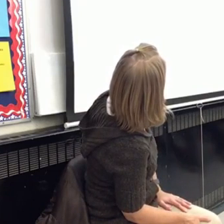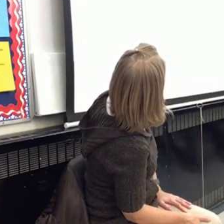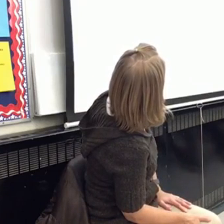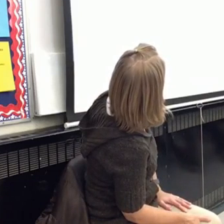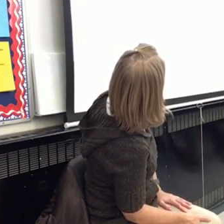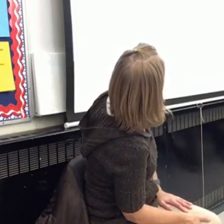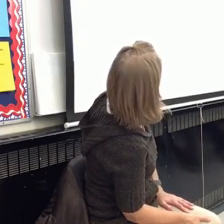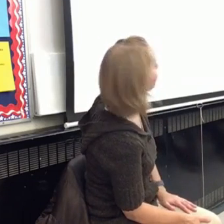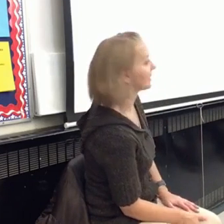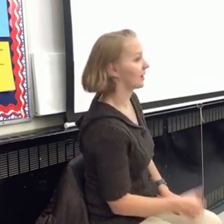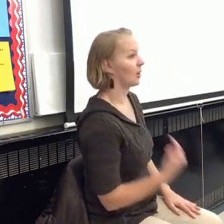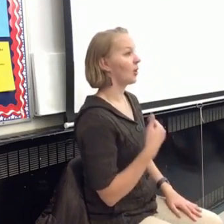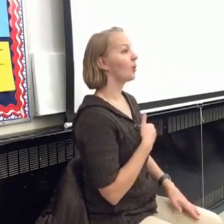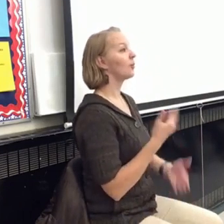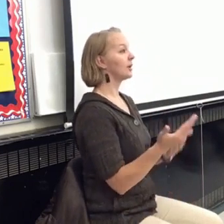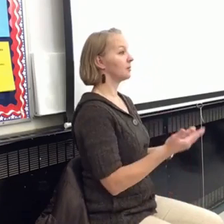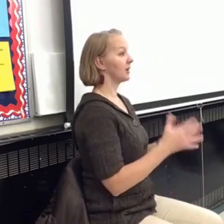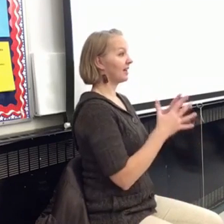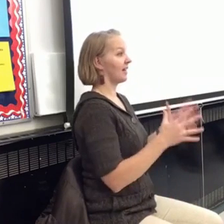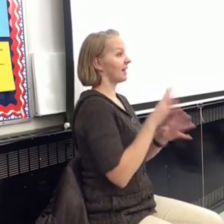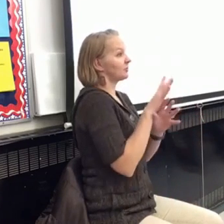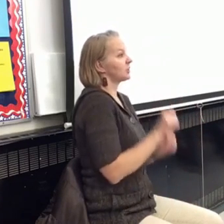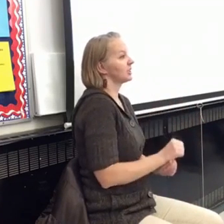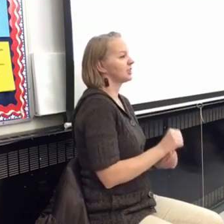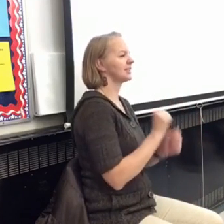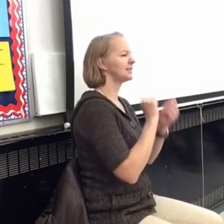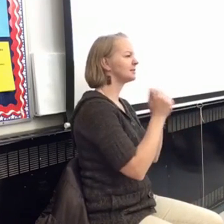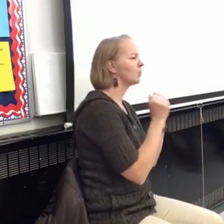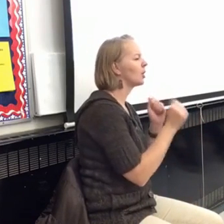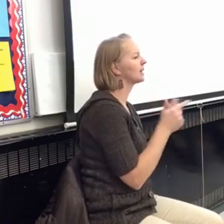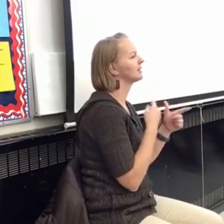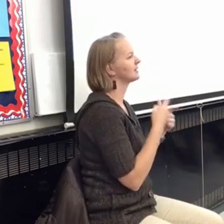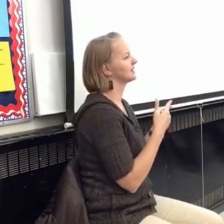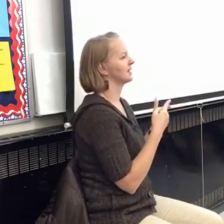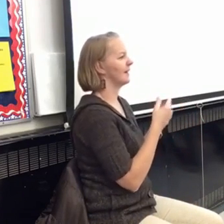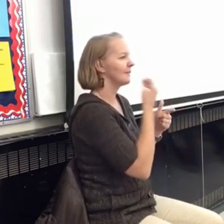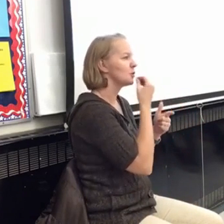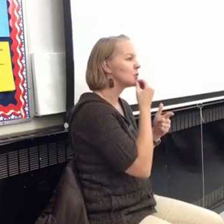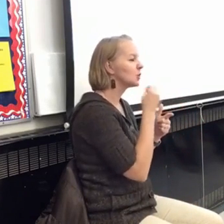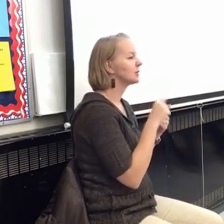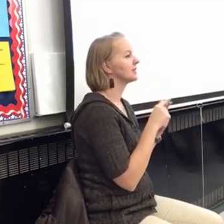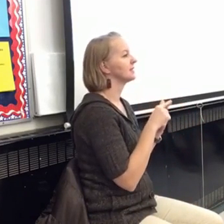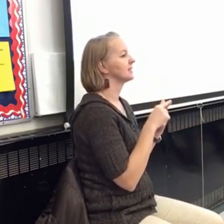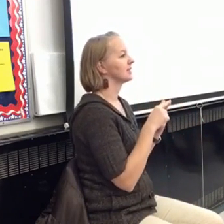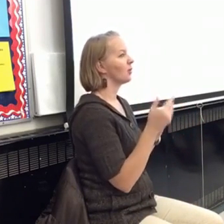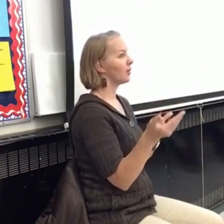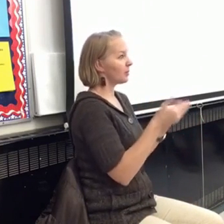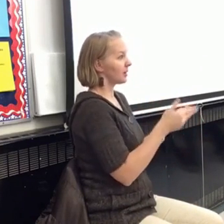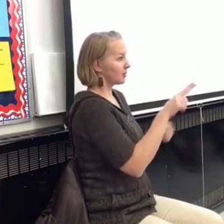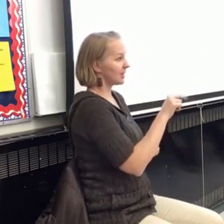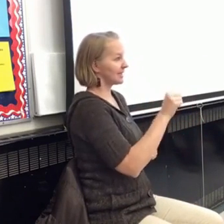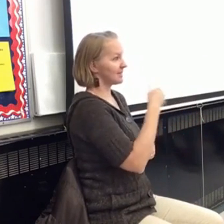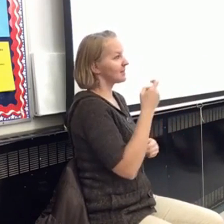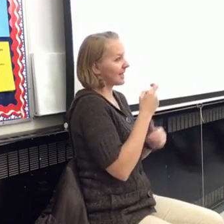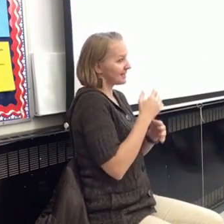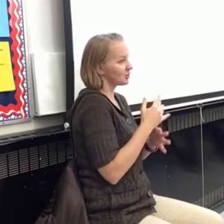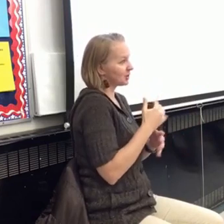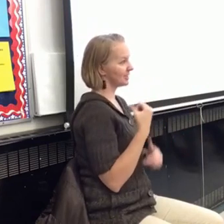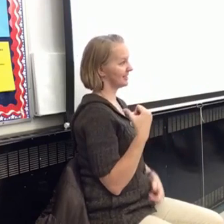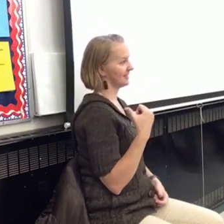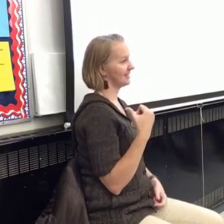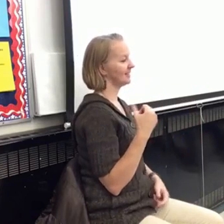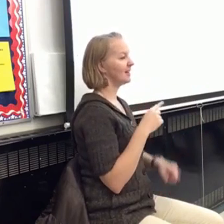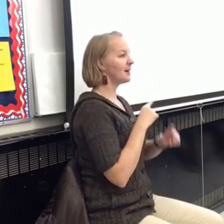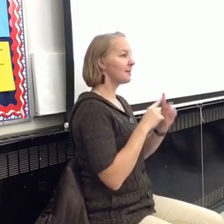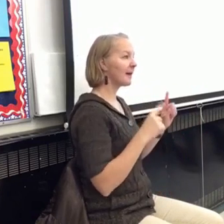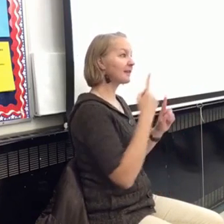Now, we bring a lot of traditions, including various sports, including various foods, into the United States because of the Germans.